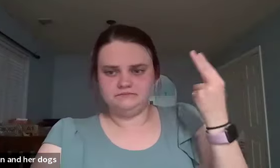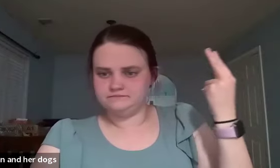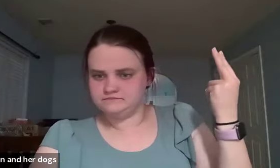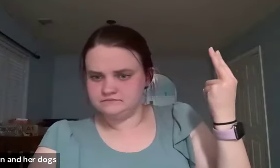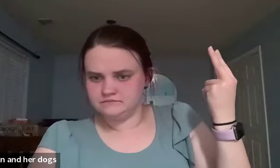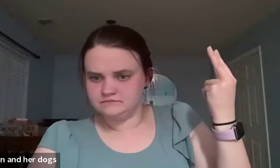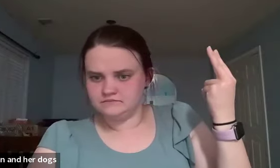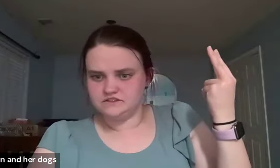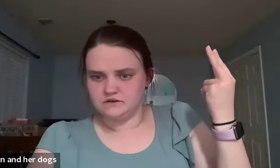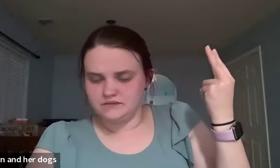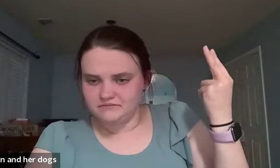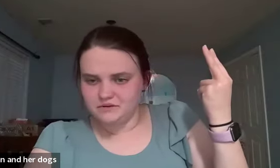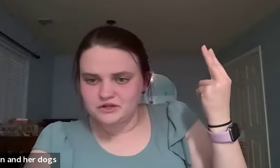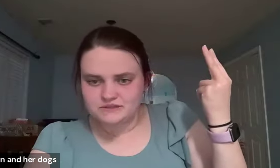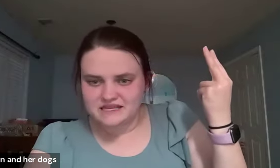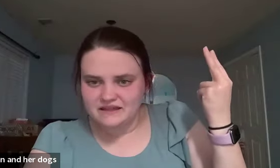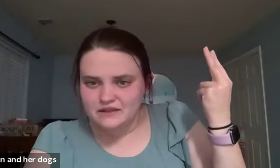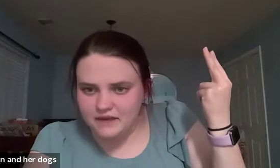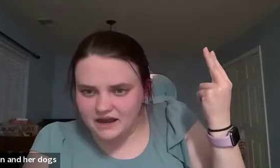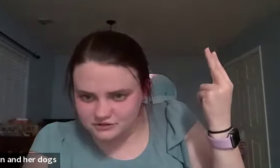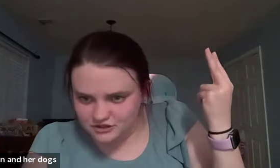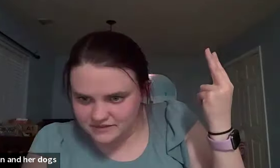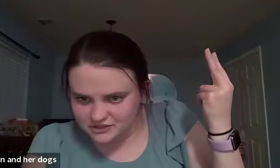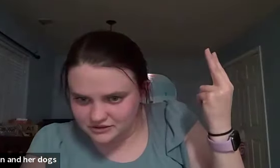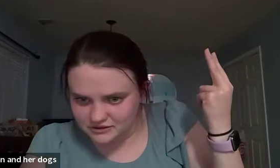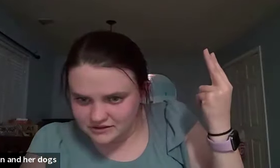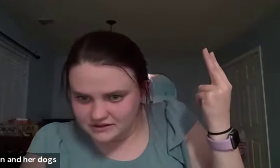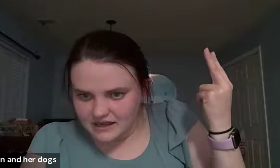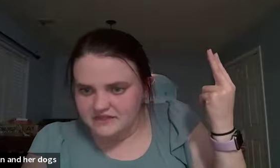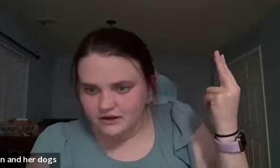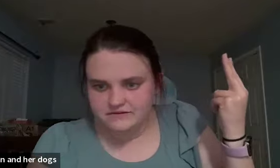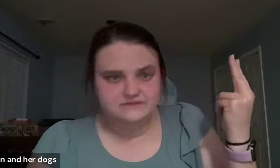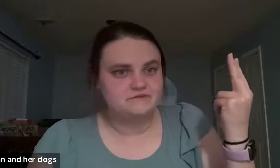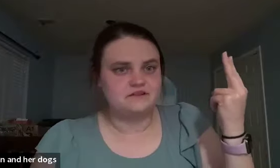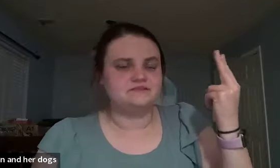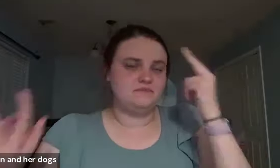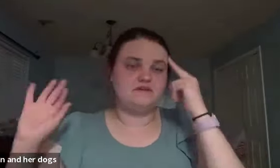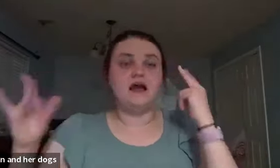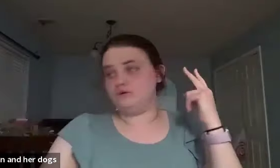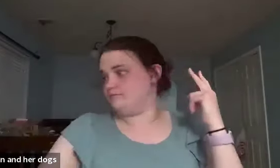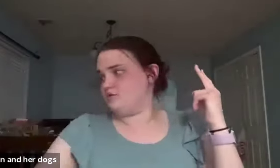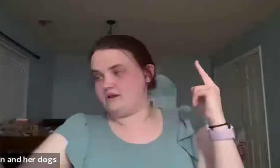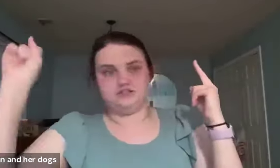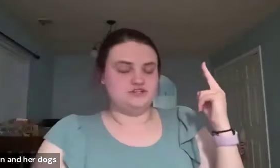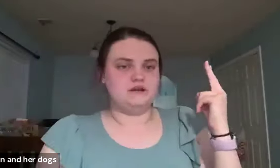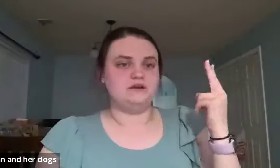Okay. Sorry, my computer was saying that low battery, so I was trying to make sure. I think I'll have enough time for this. If not, I will quickly charge this right